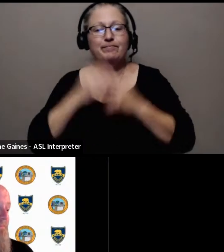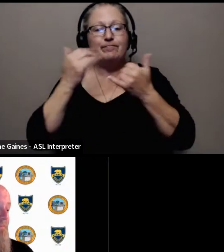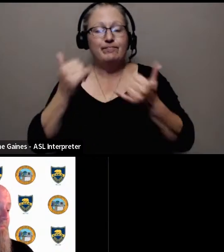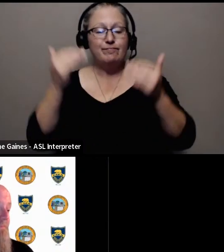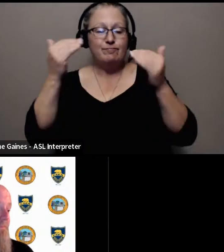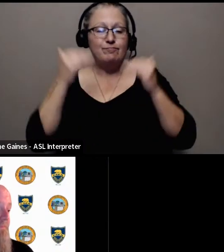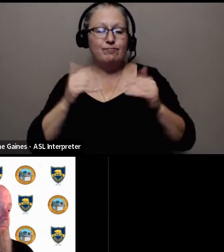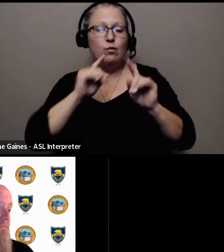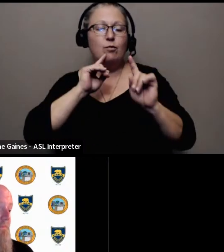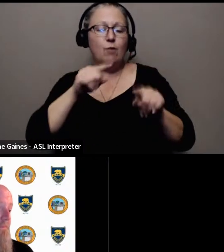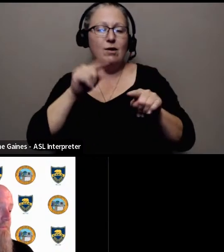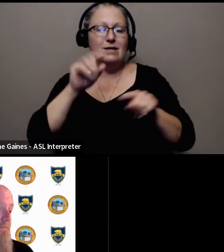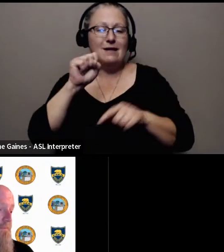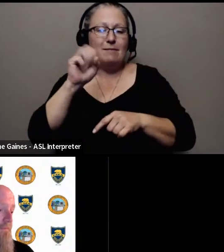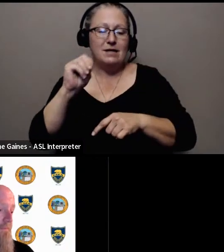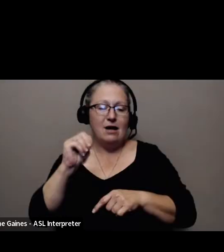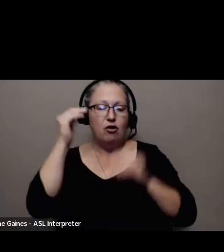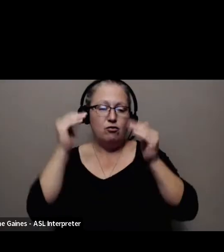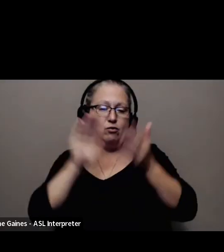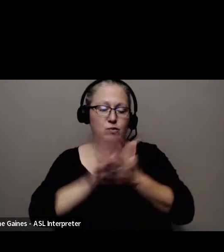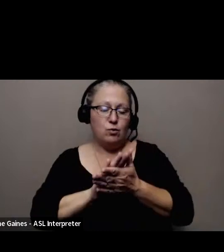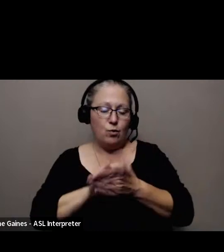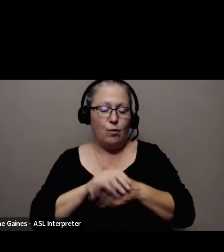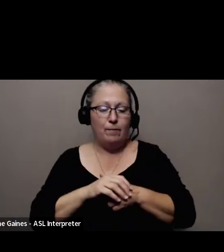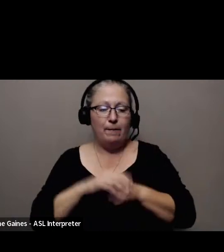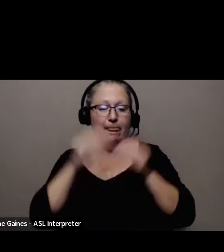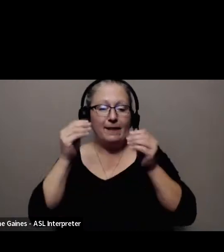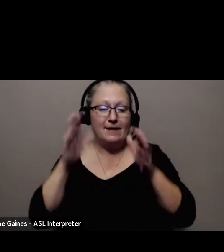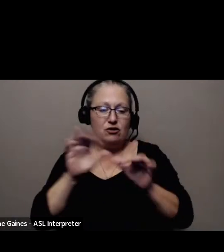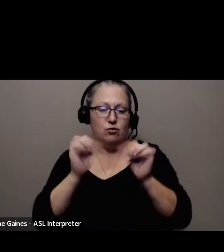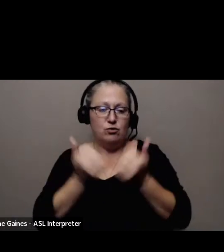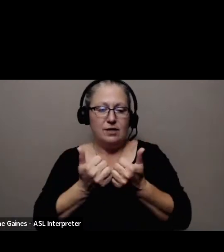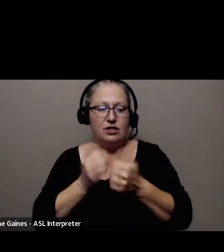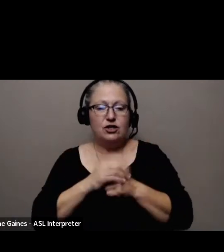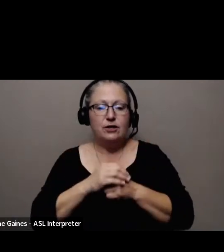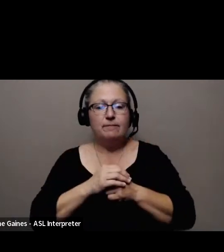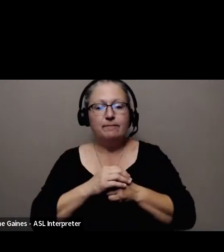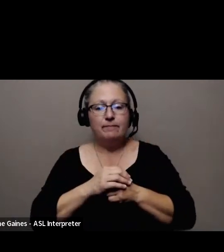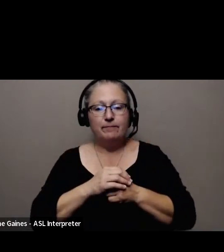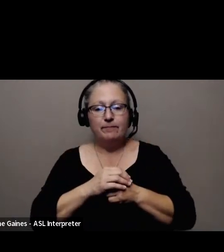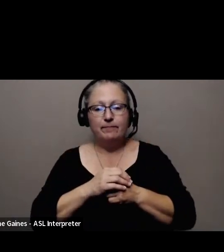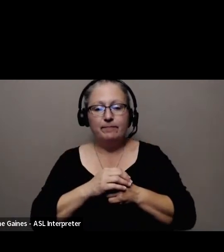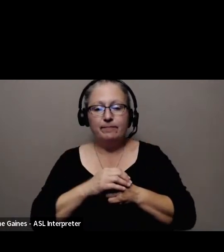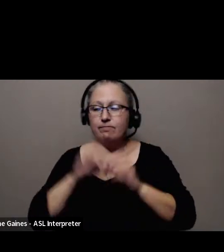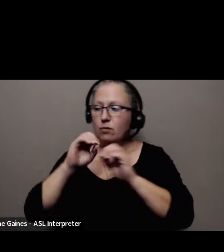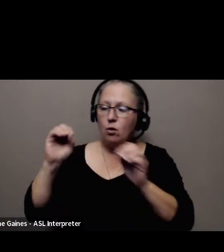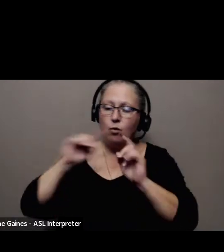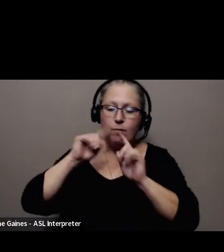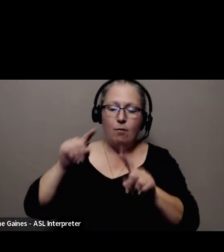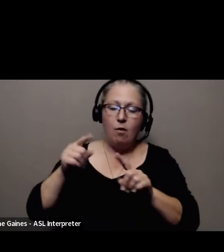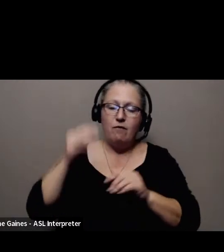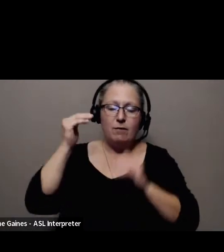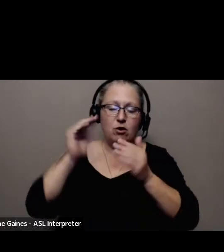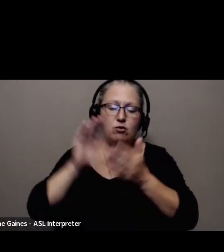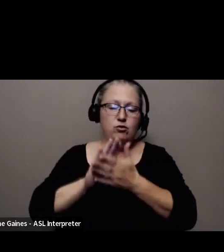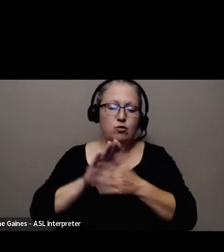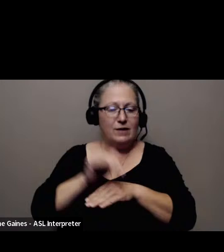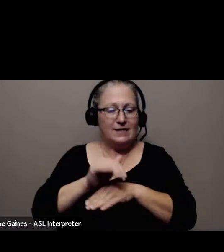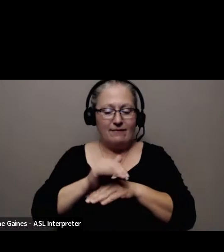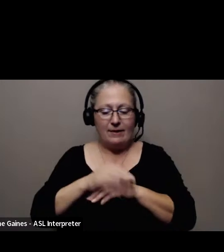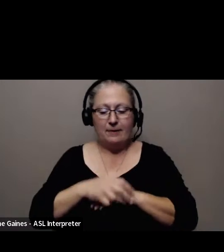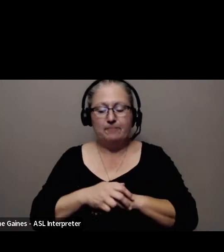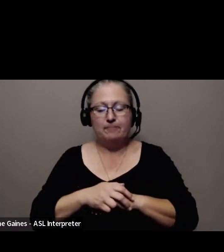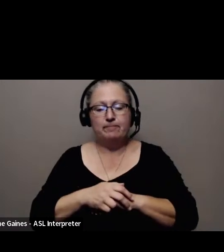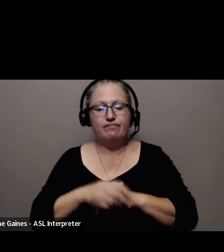on to the report of the San Mateo Adult School Teachers Association. There is no report from the adult school this evening.